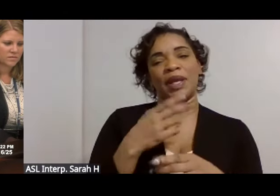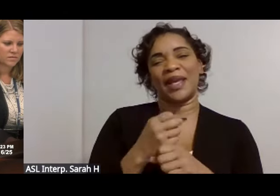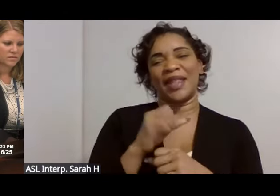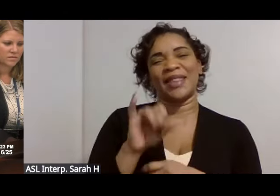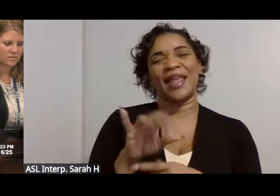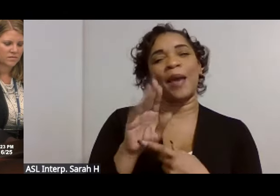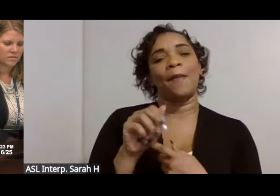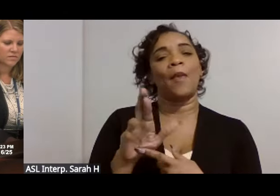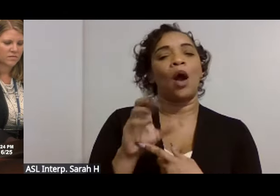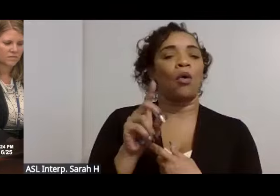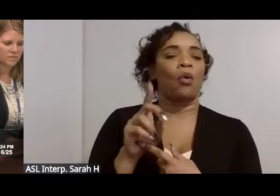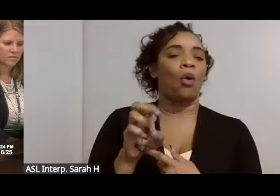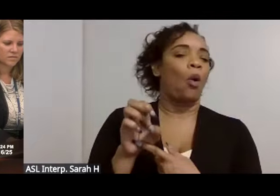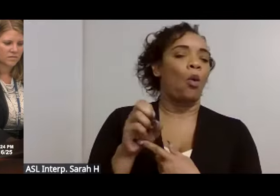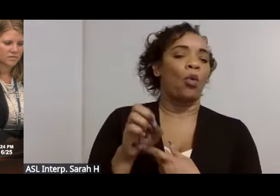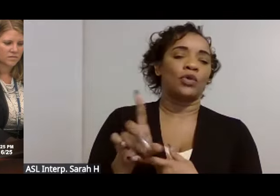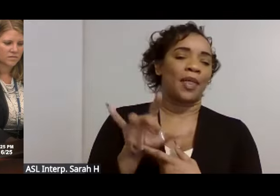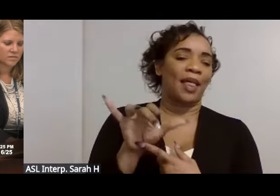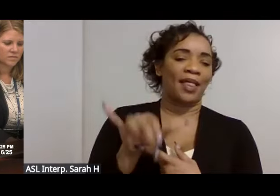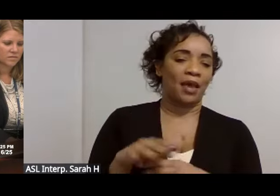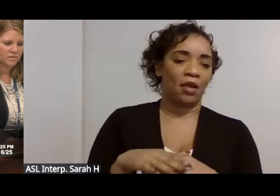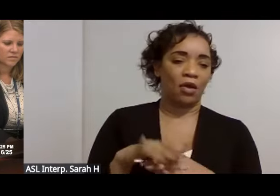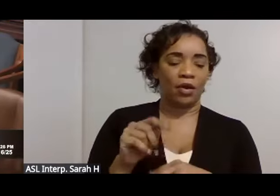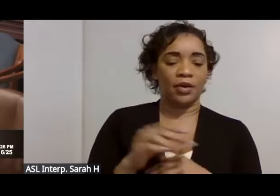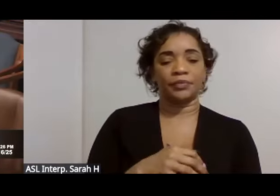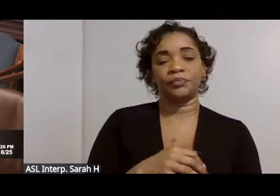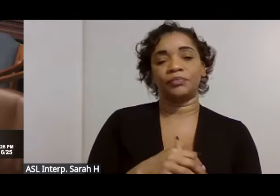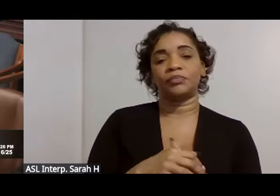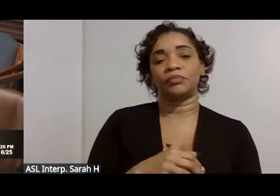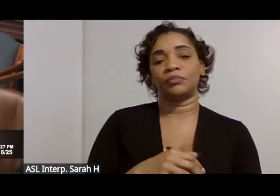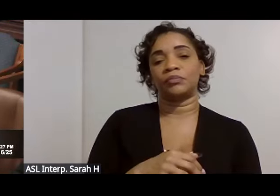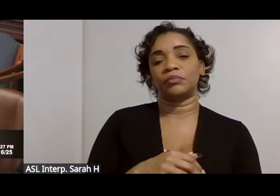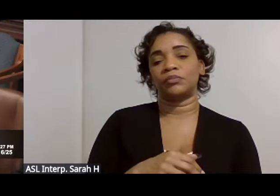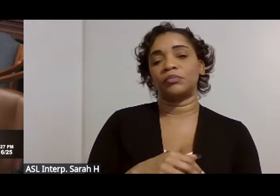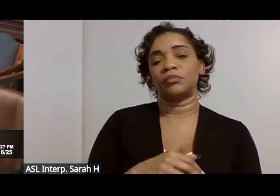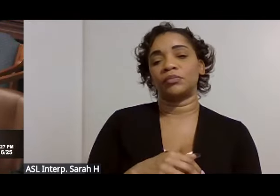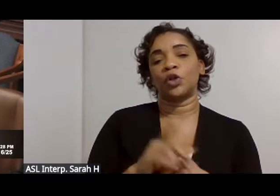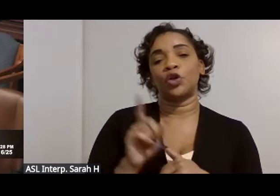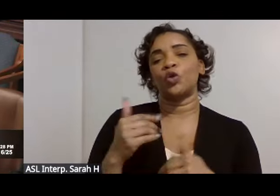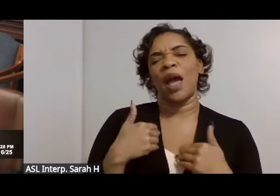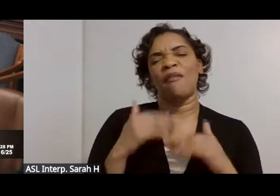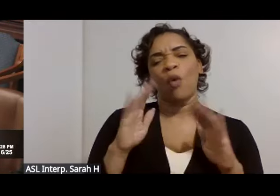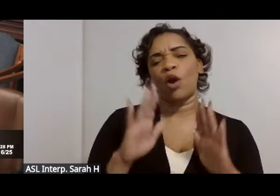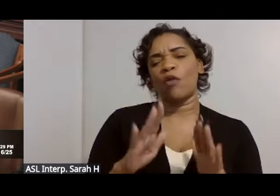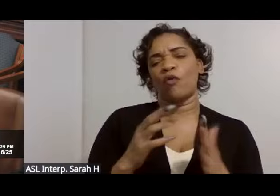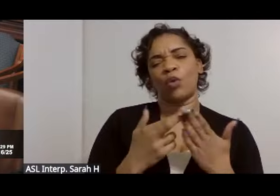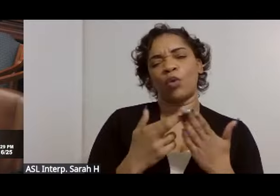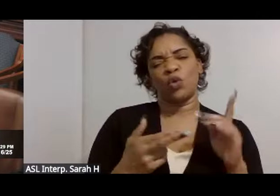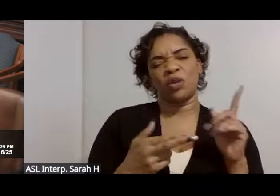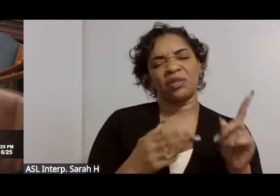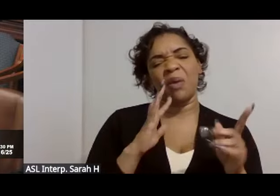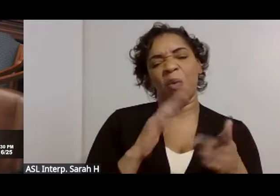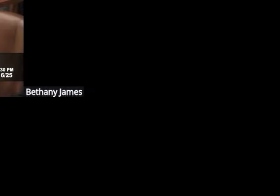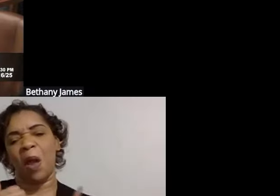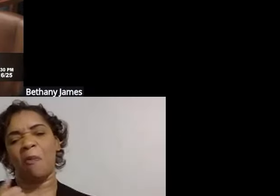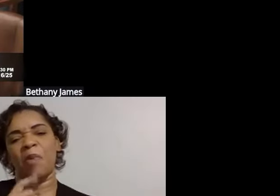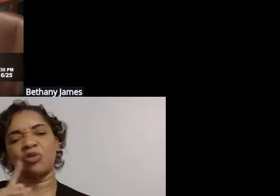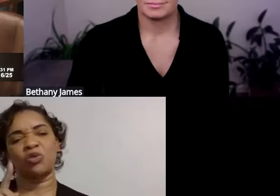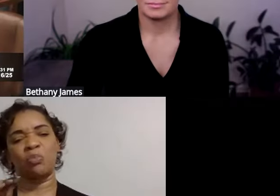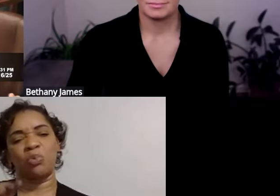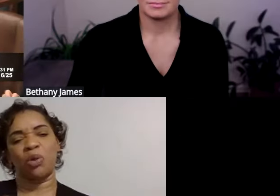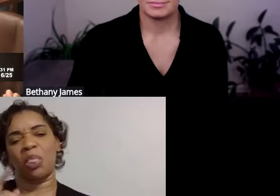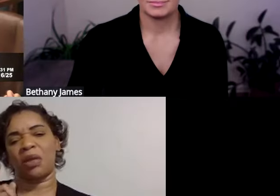something like that on it. You have an enormous Understood. resource with these folks and they will help you make sure it's in exactly the right spot. Oh, thank you. We appreciate it. Before